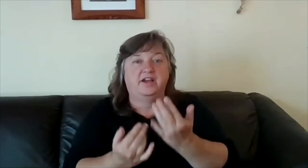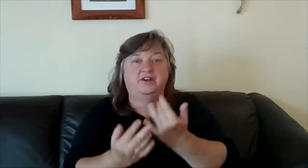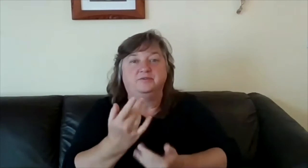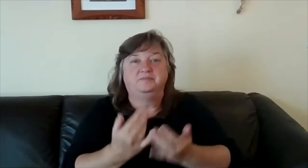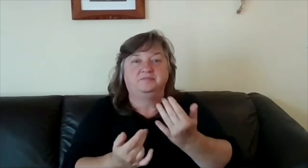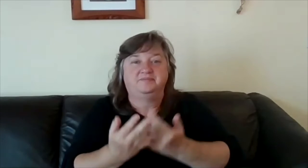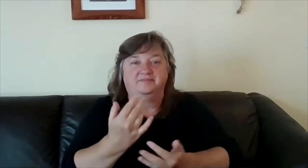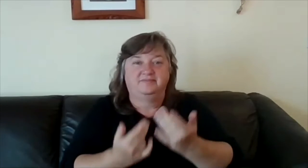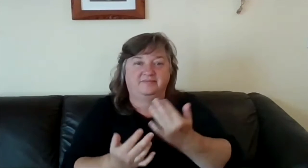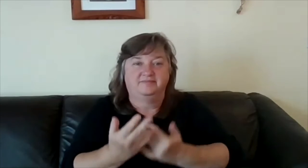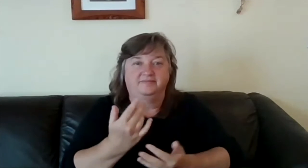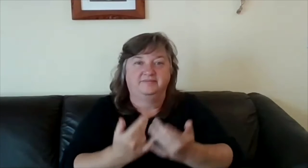Fire.